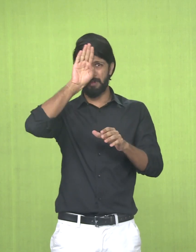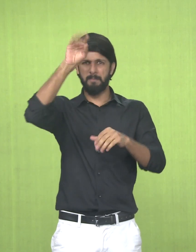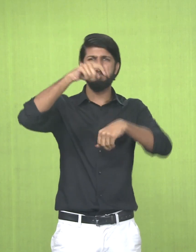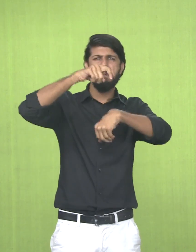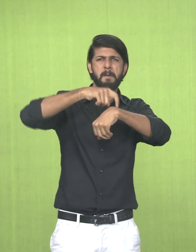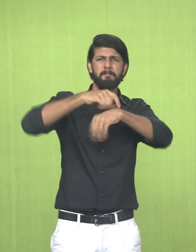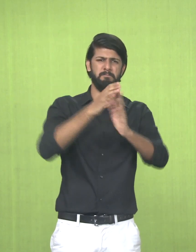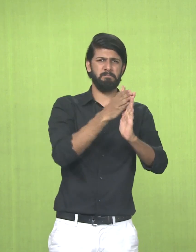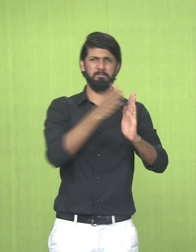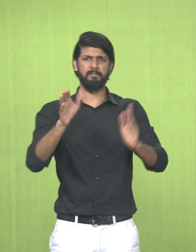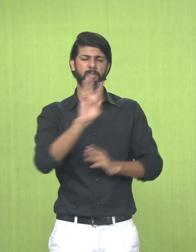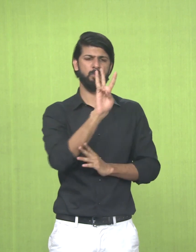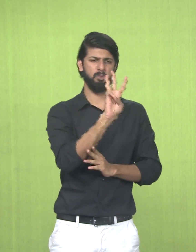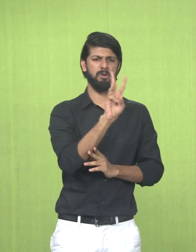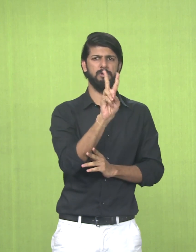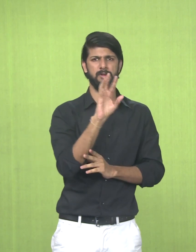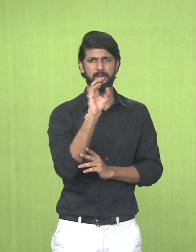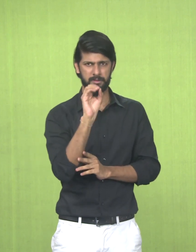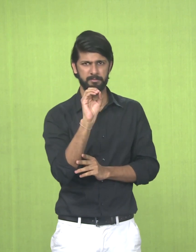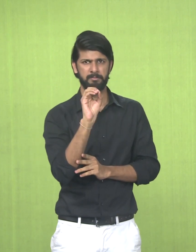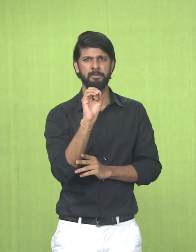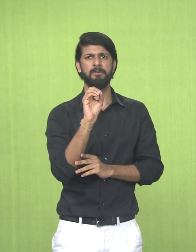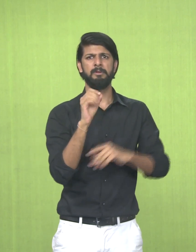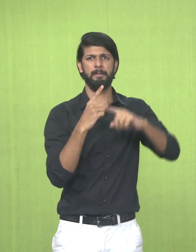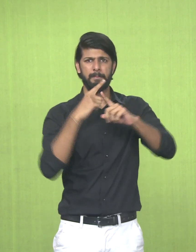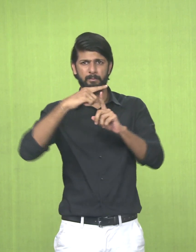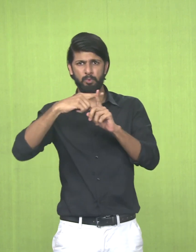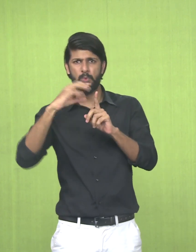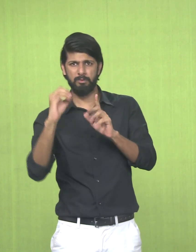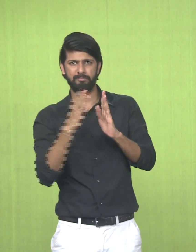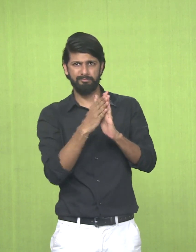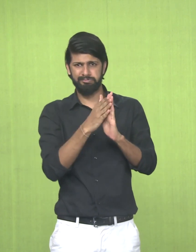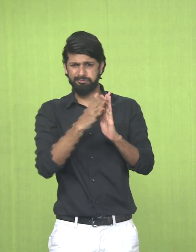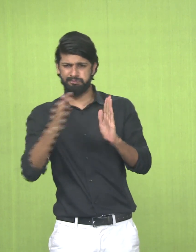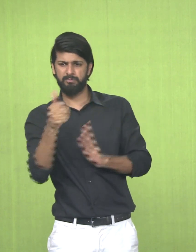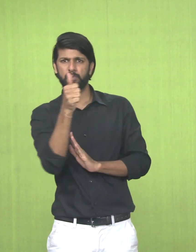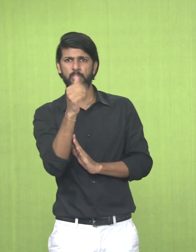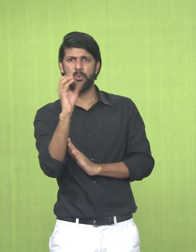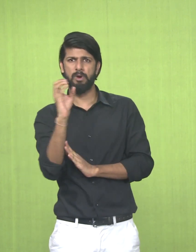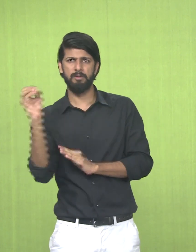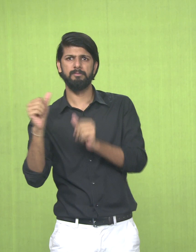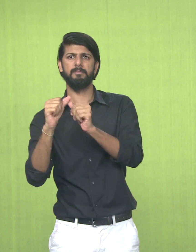The Gupta dynasty prospered from 320 AD to 600 AD.